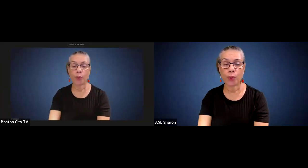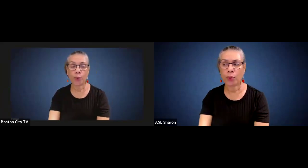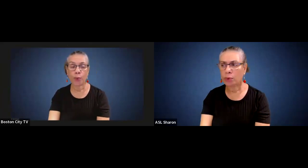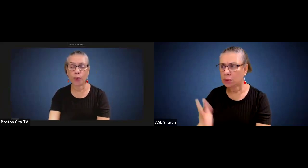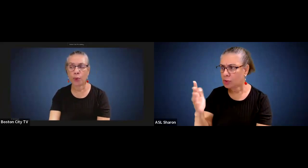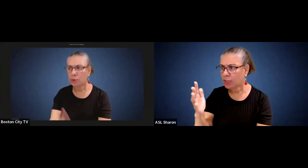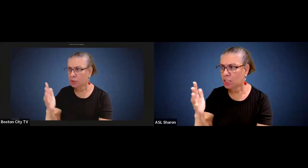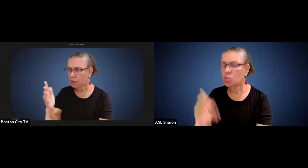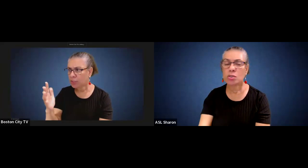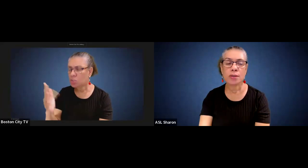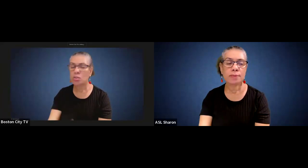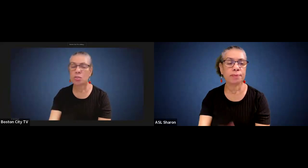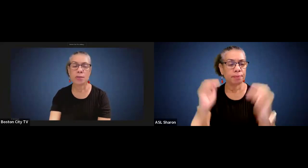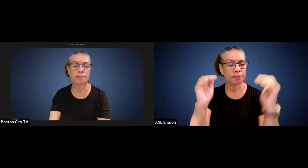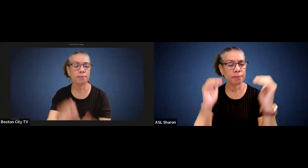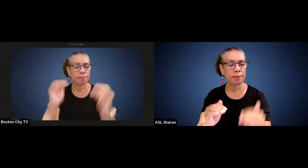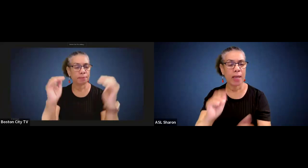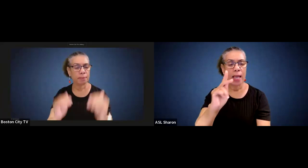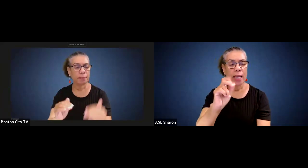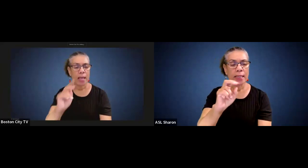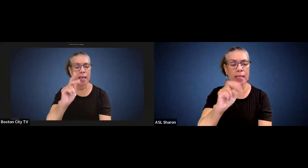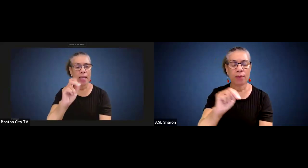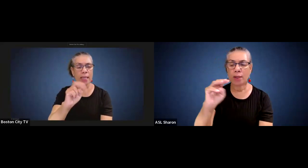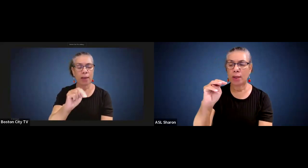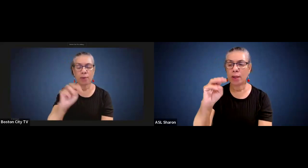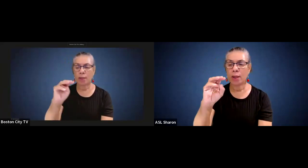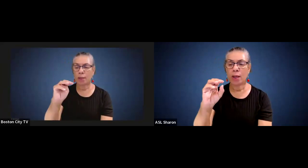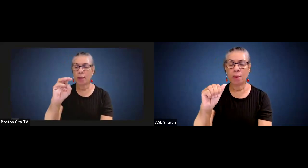Okay. Karen Money Broderick.